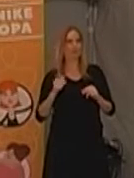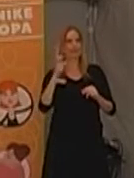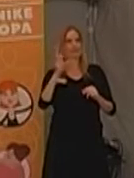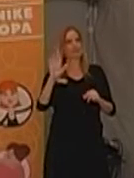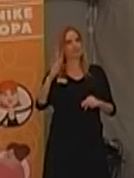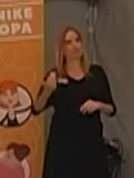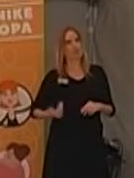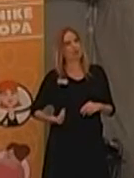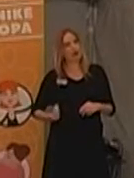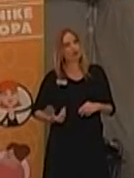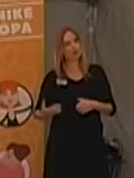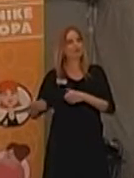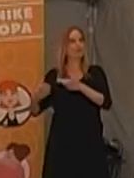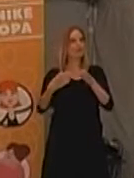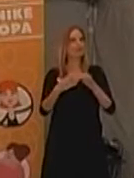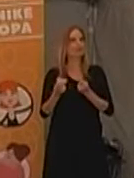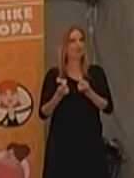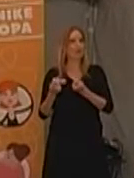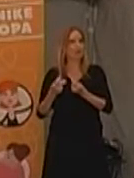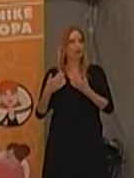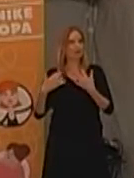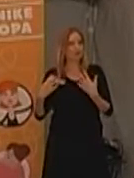way that society is being run,